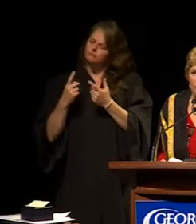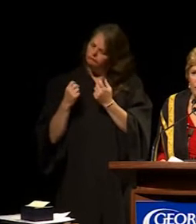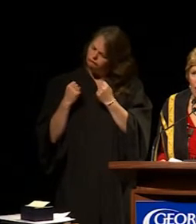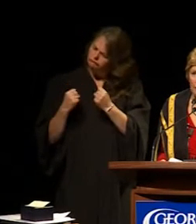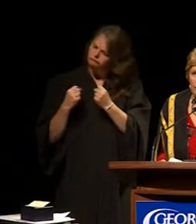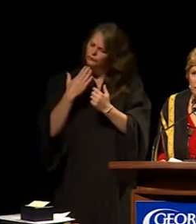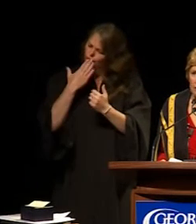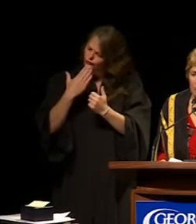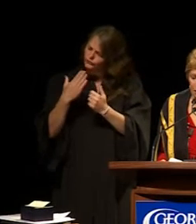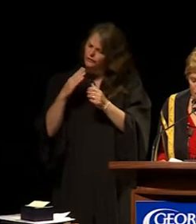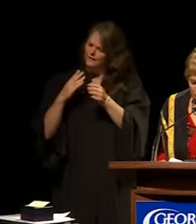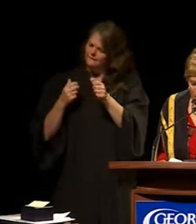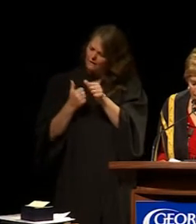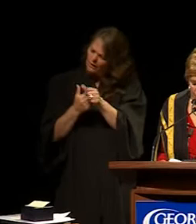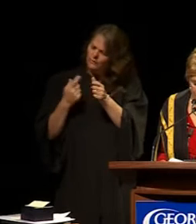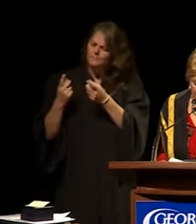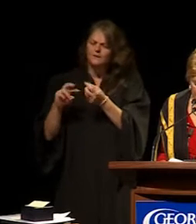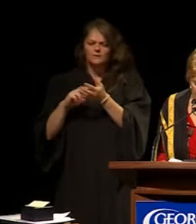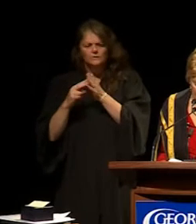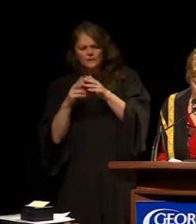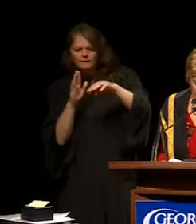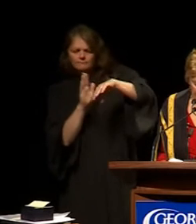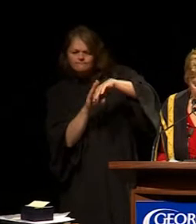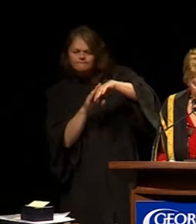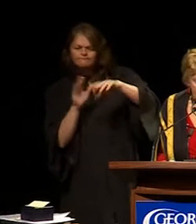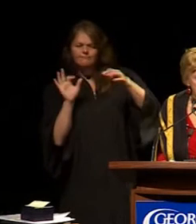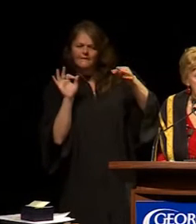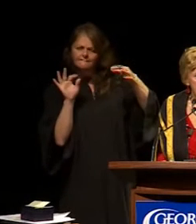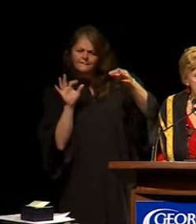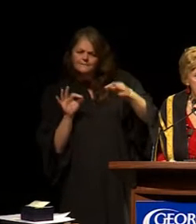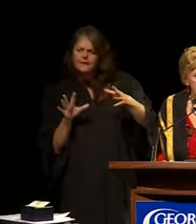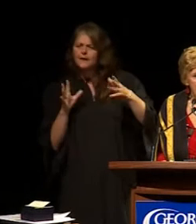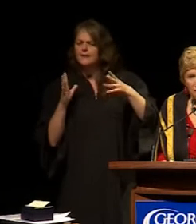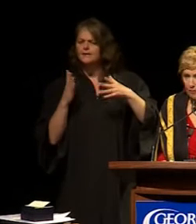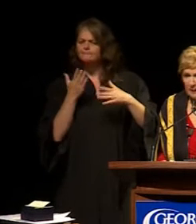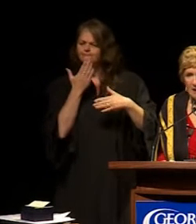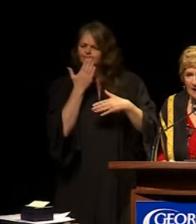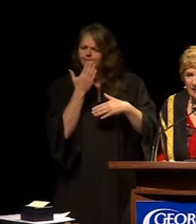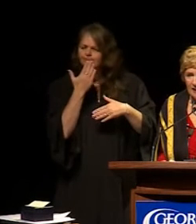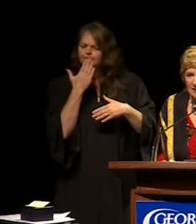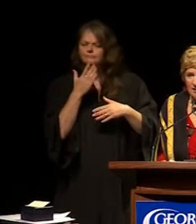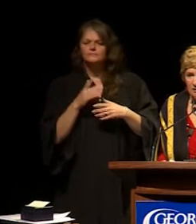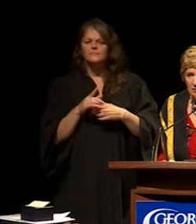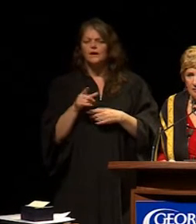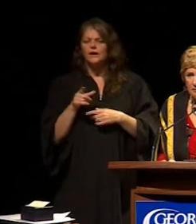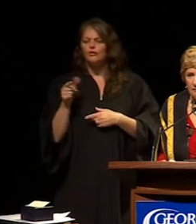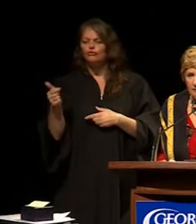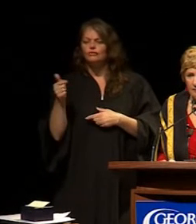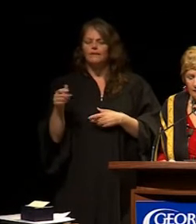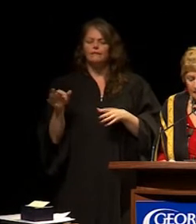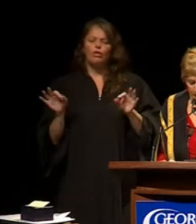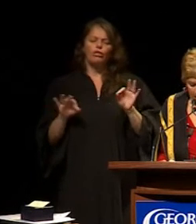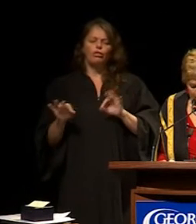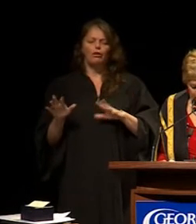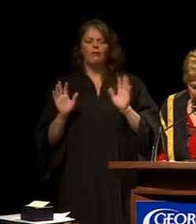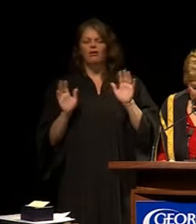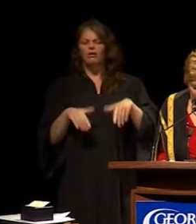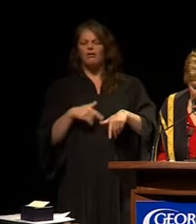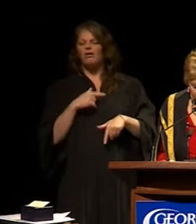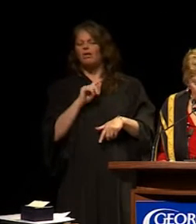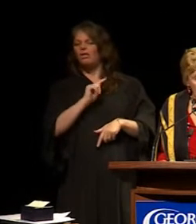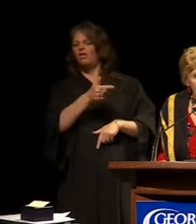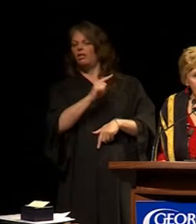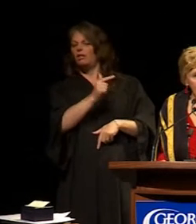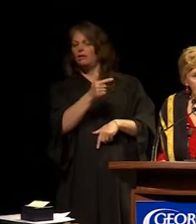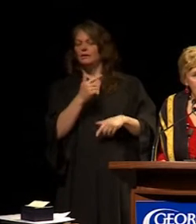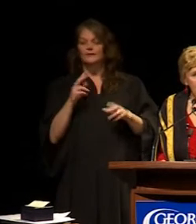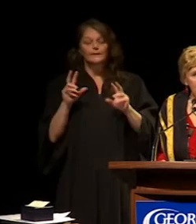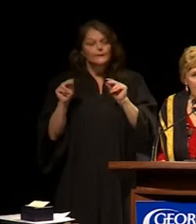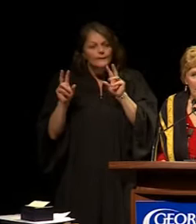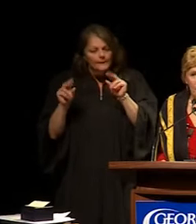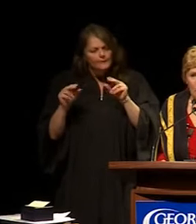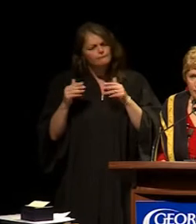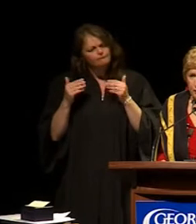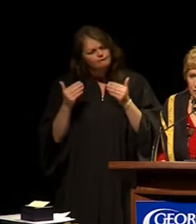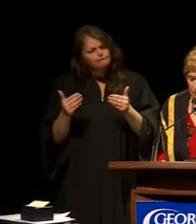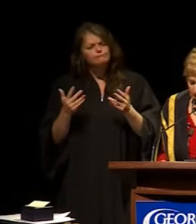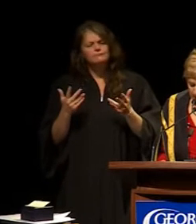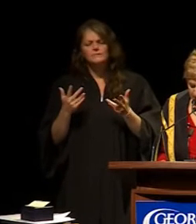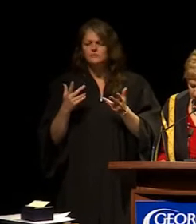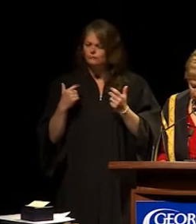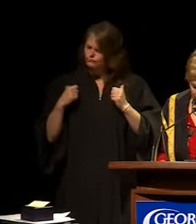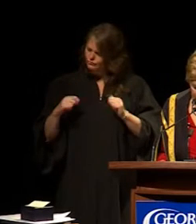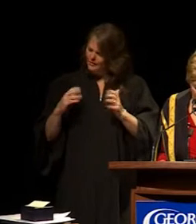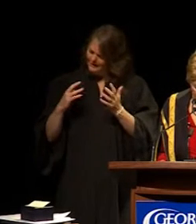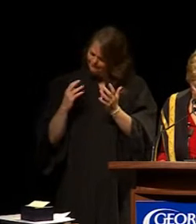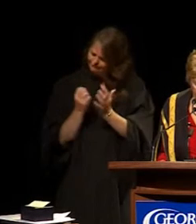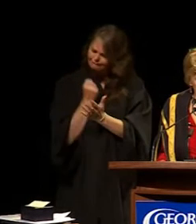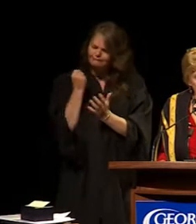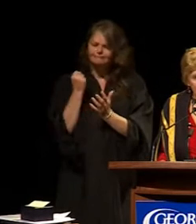Offer thoughtful, knowledgeable advice. Don't be lackadaisical. But either way, grab